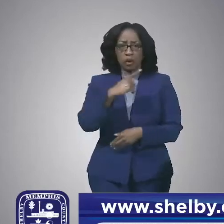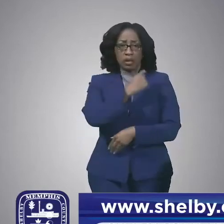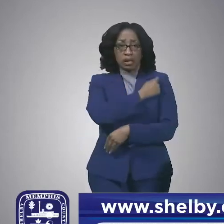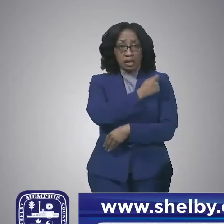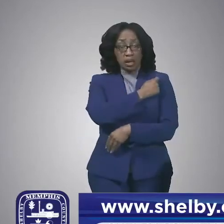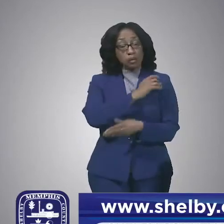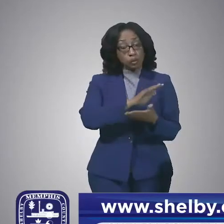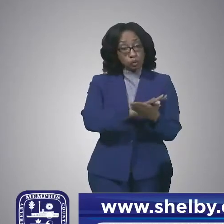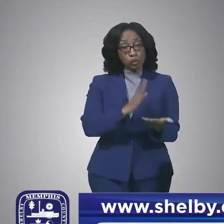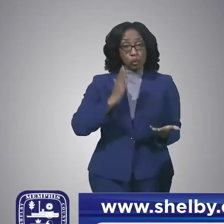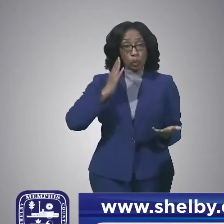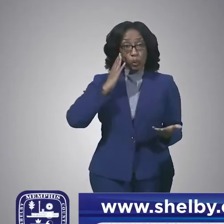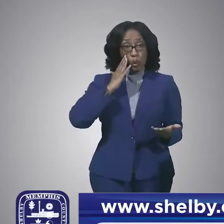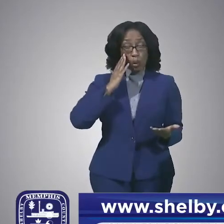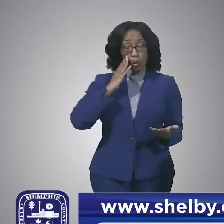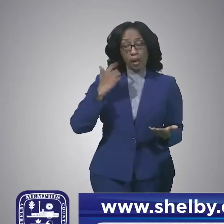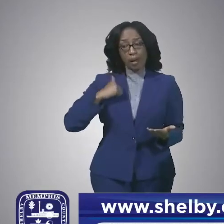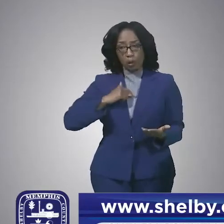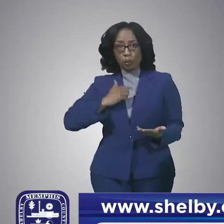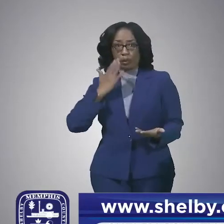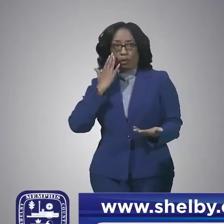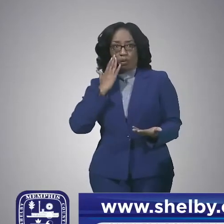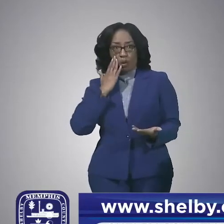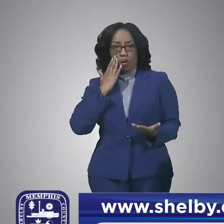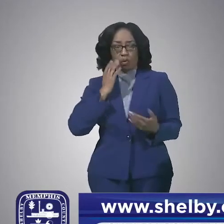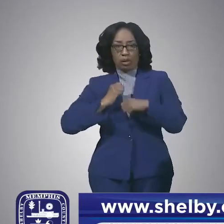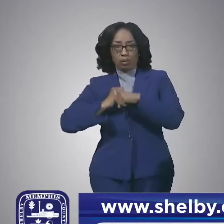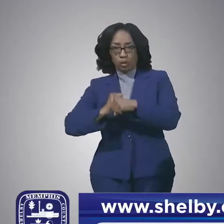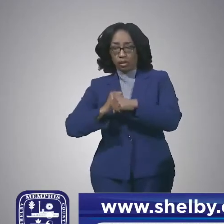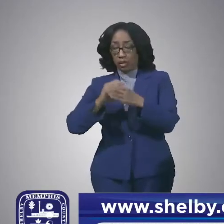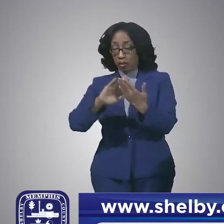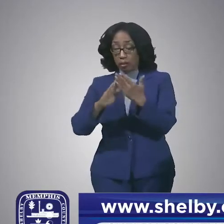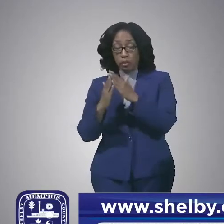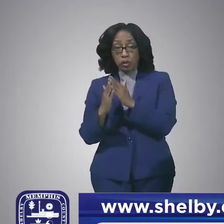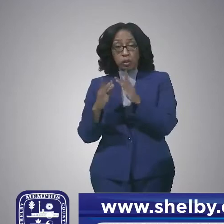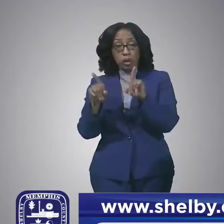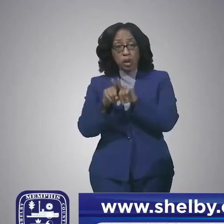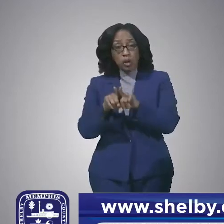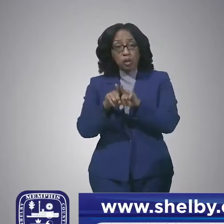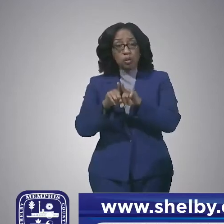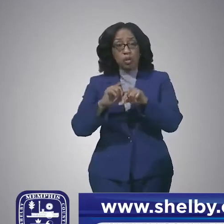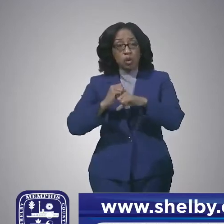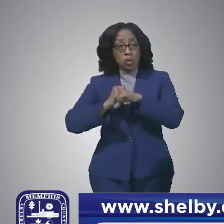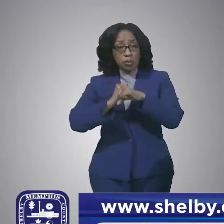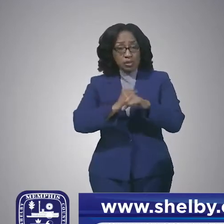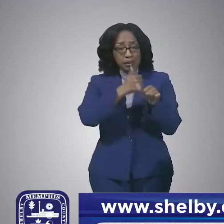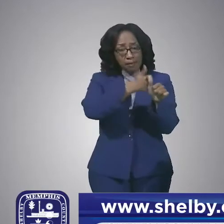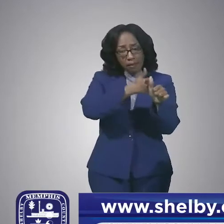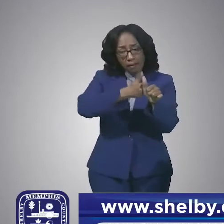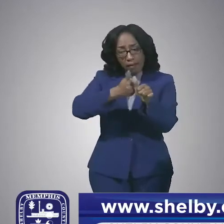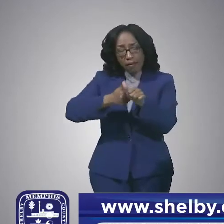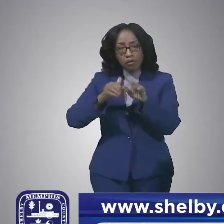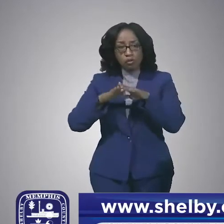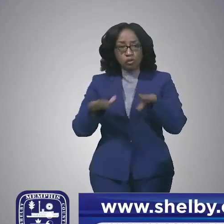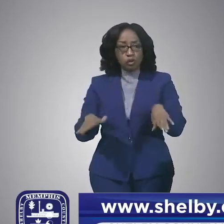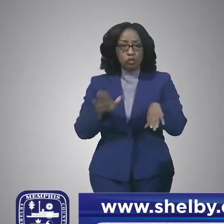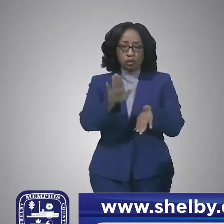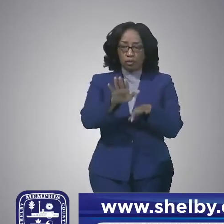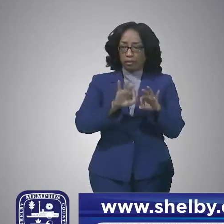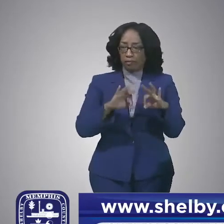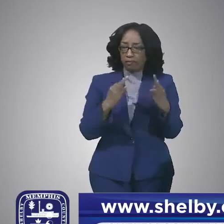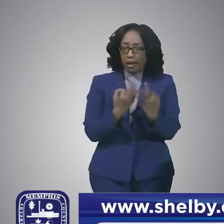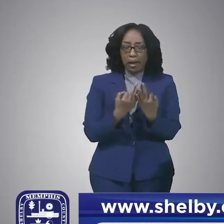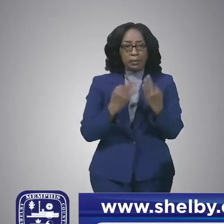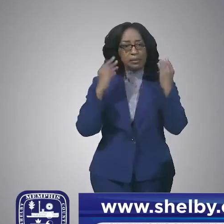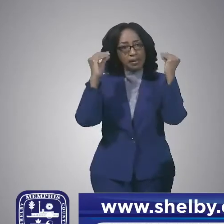well as we do that it is going to not only protect the community, but protect those individual kids and their families and